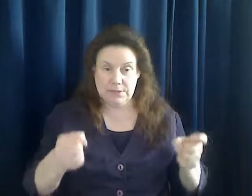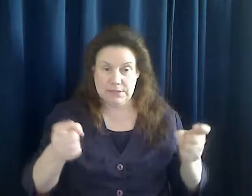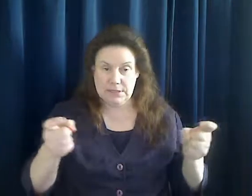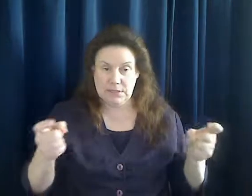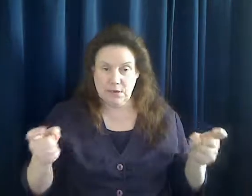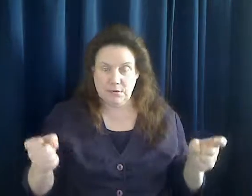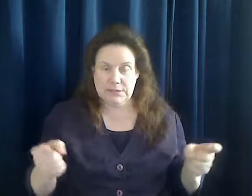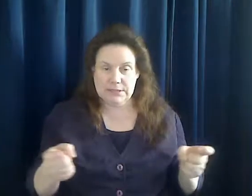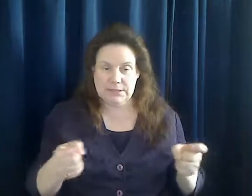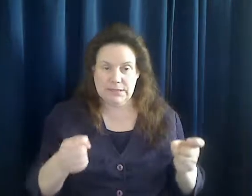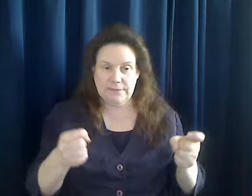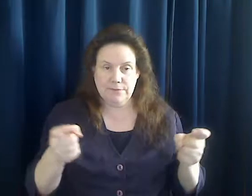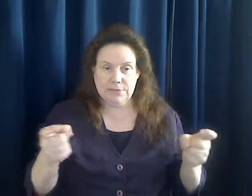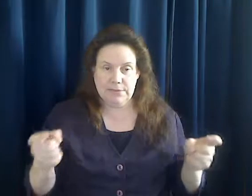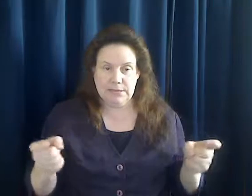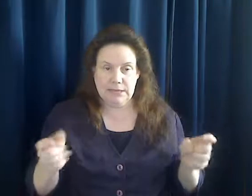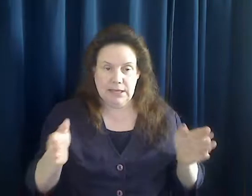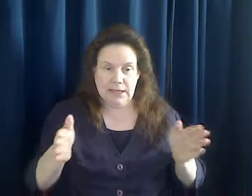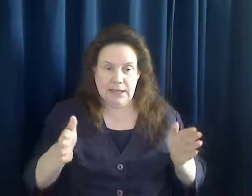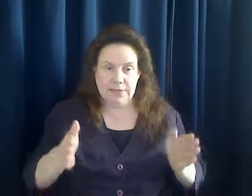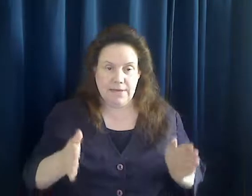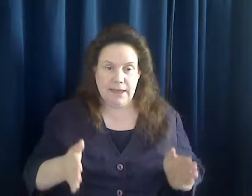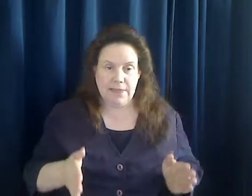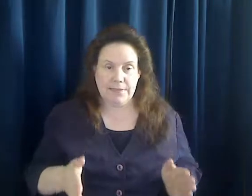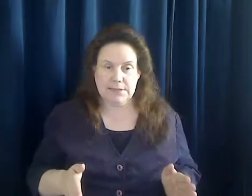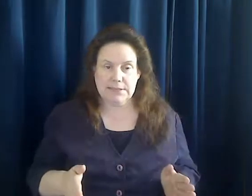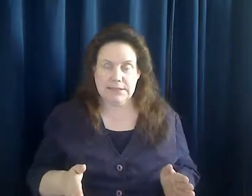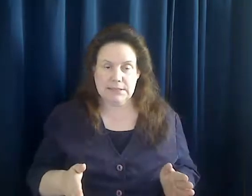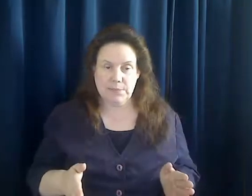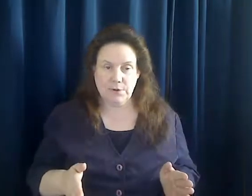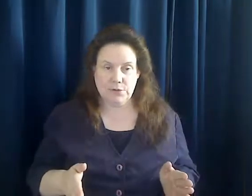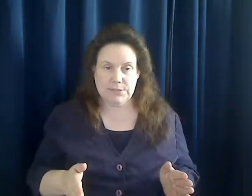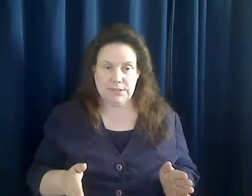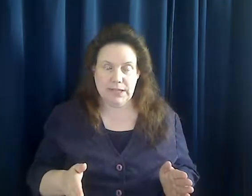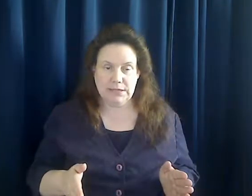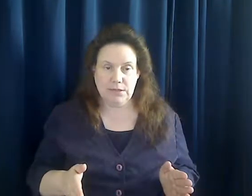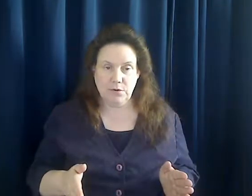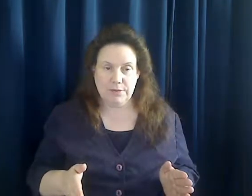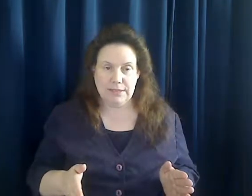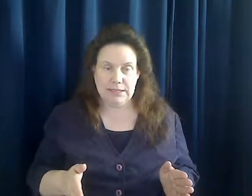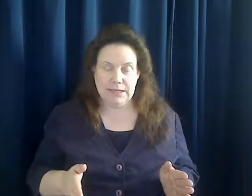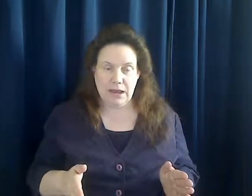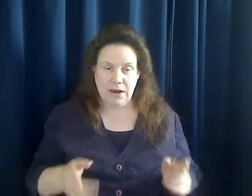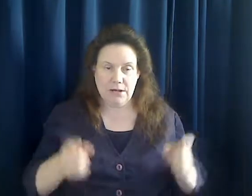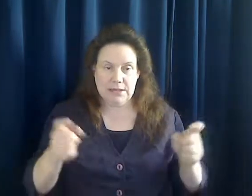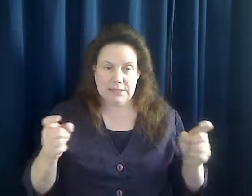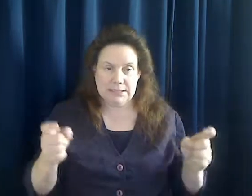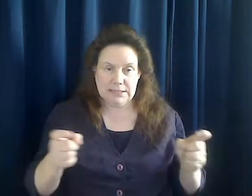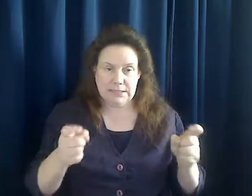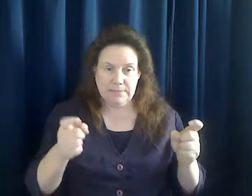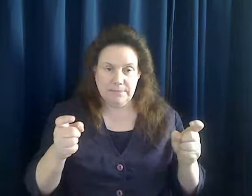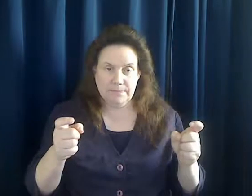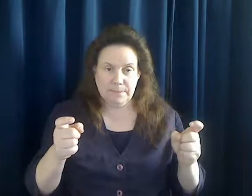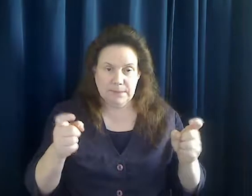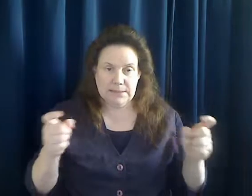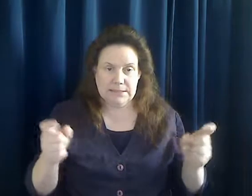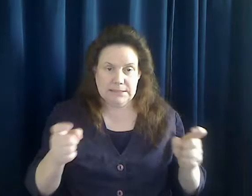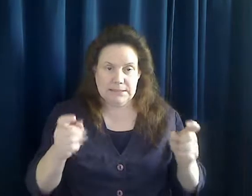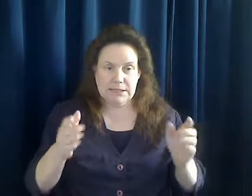This alone is the sign for sin. If I add this, it's the person ending or the ER. Sin,